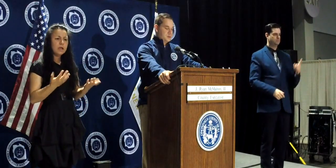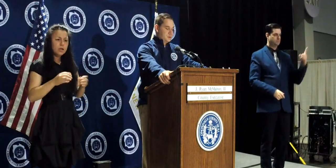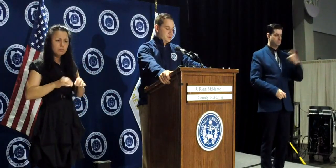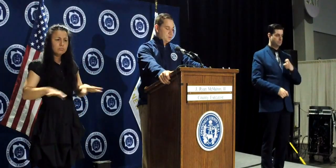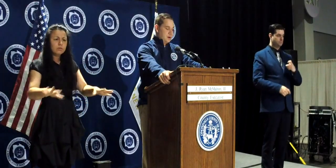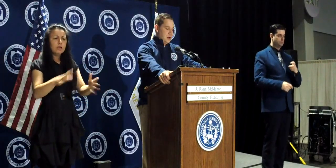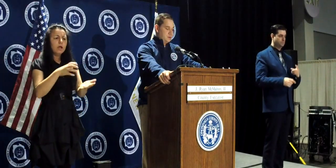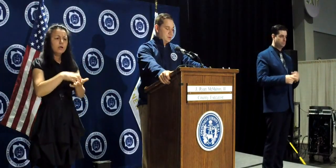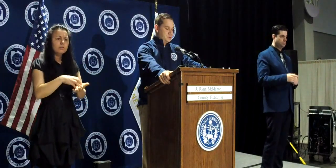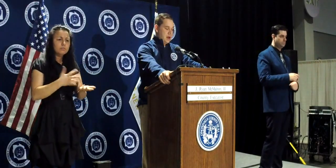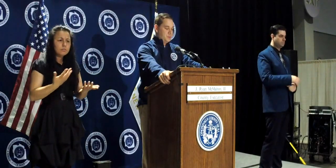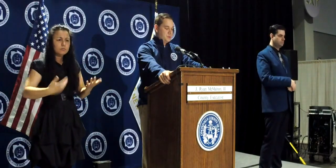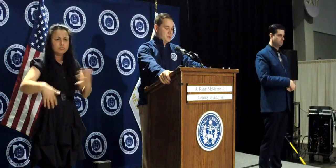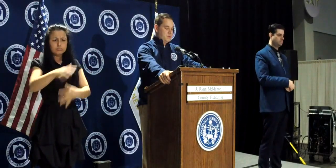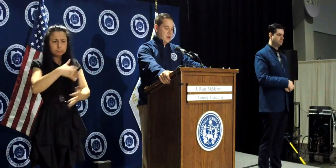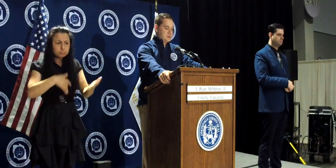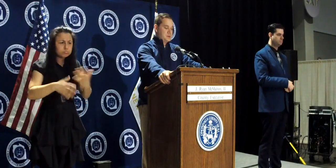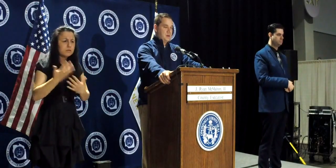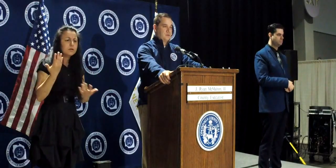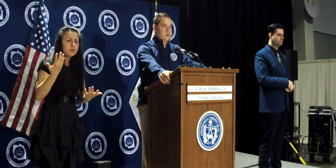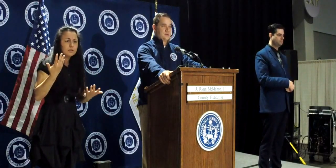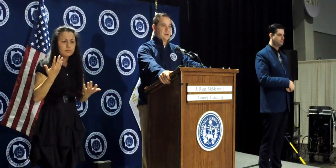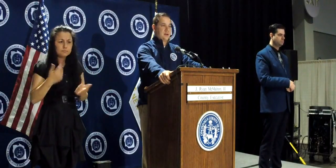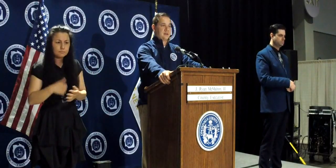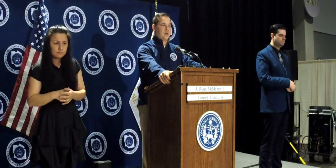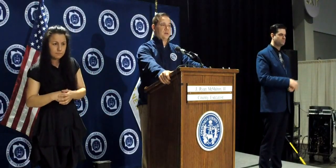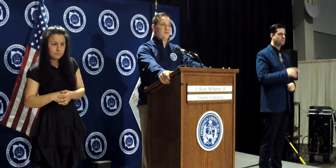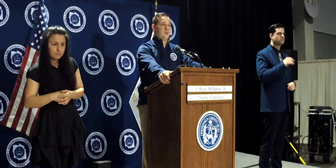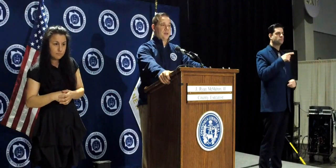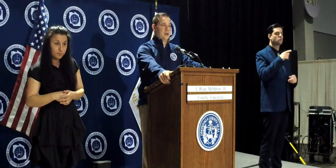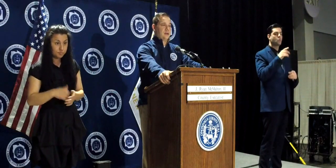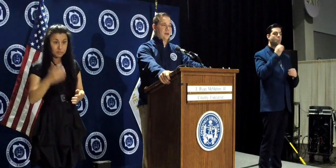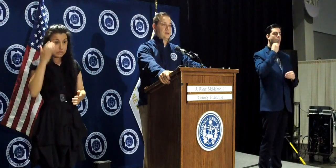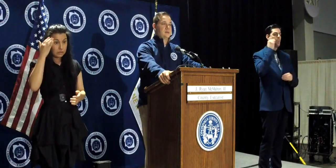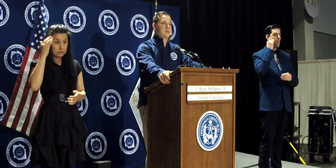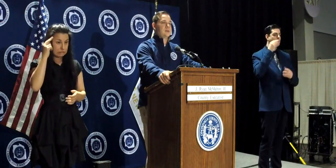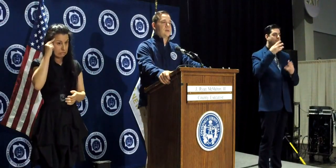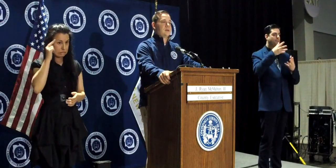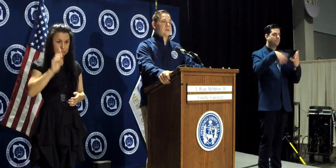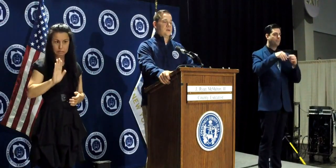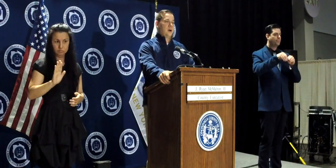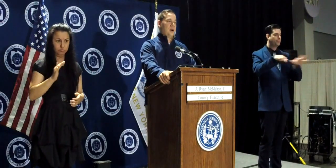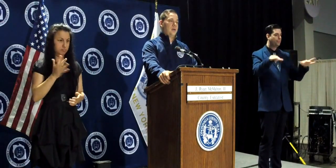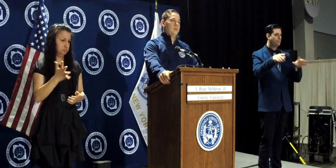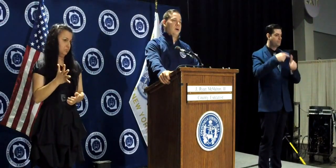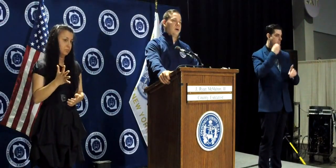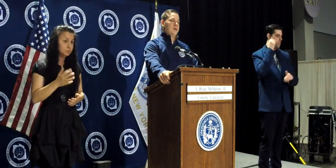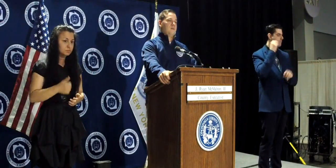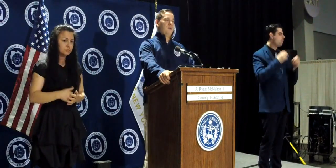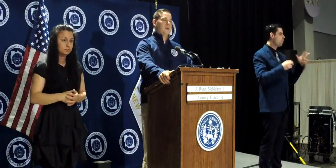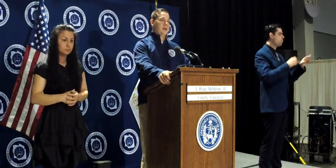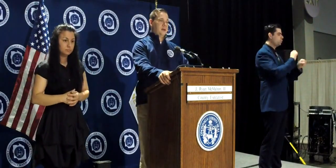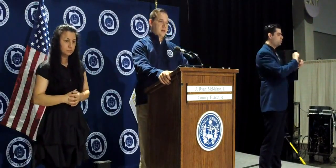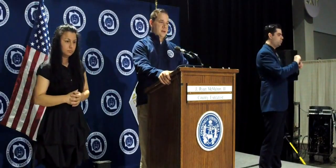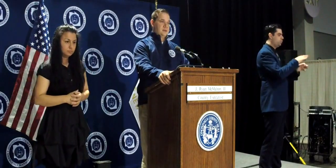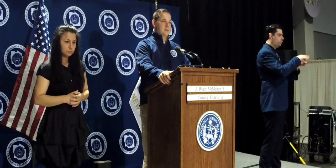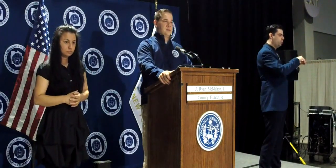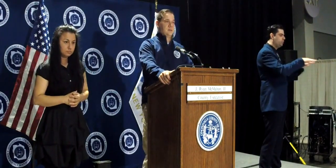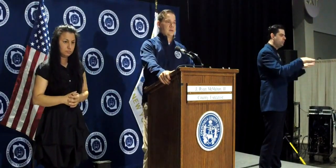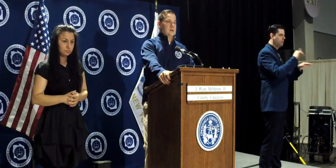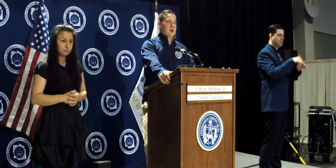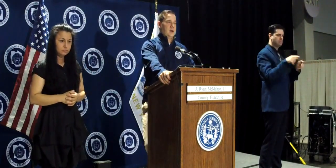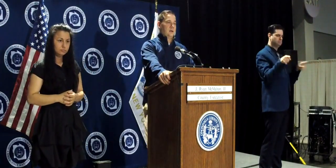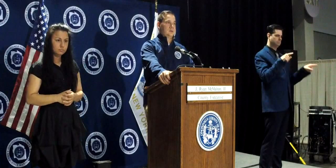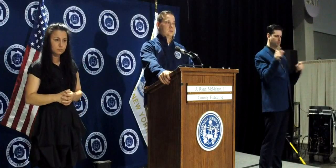look, right now the things are happening so fast. It's tough for us to connect all the affiliated cases. There are affiliated